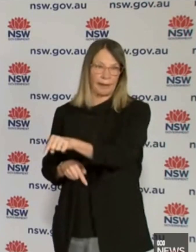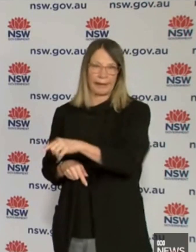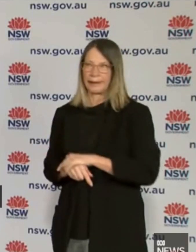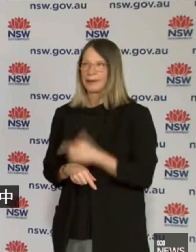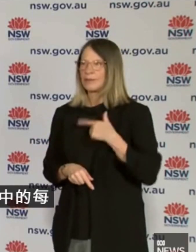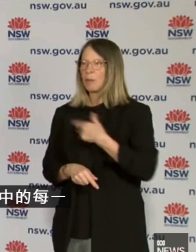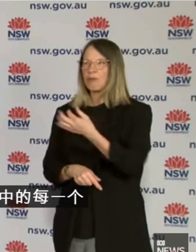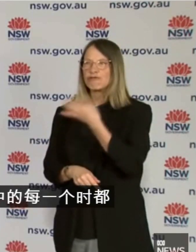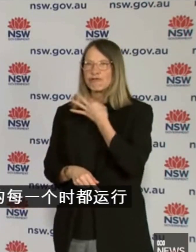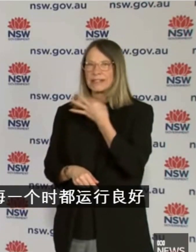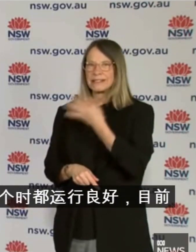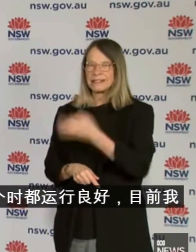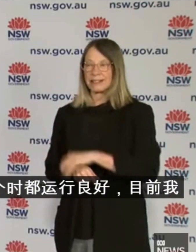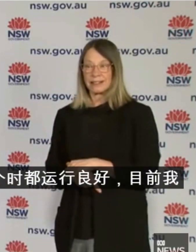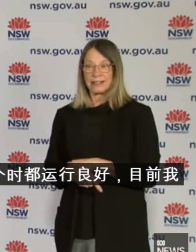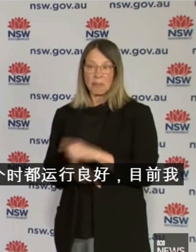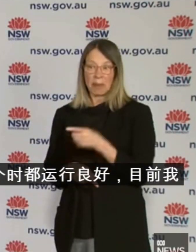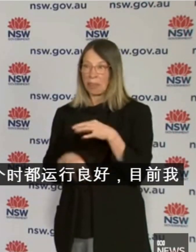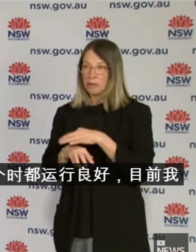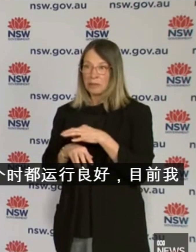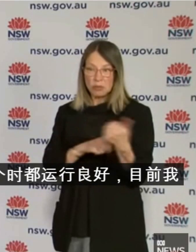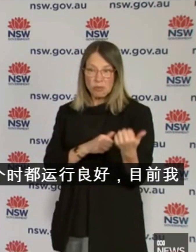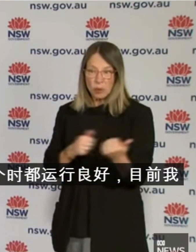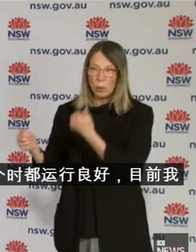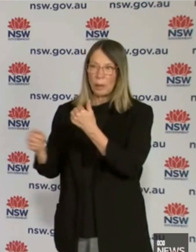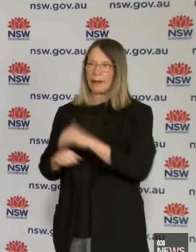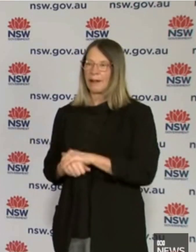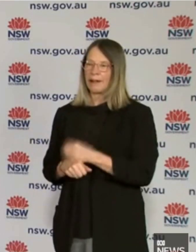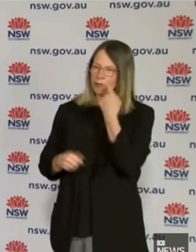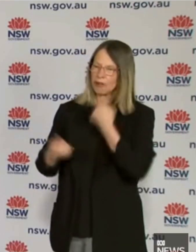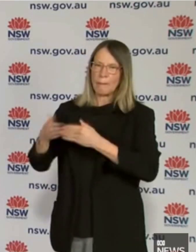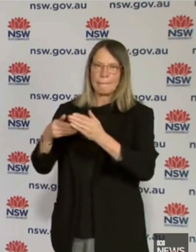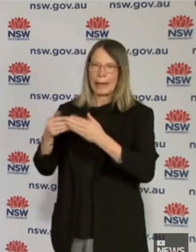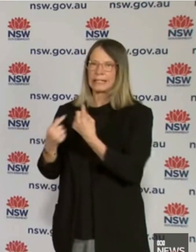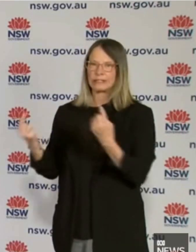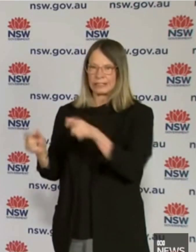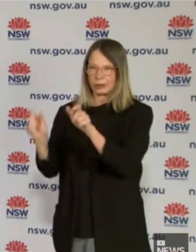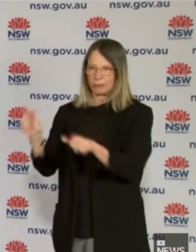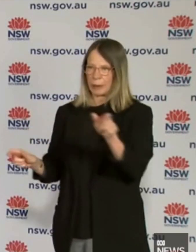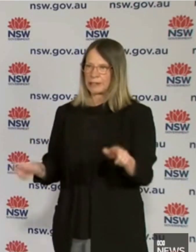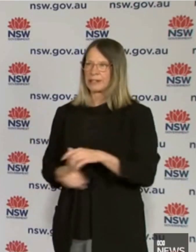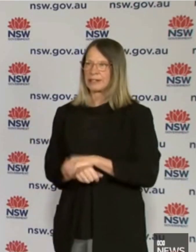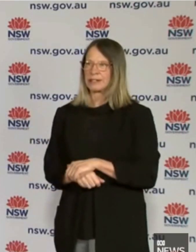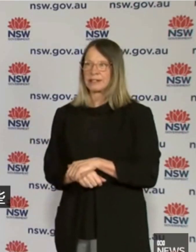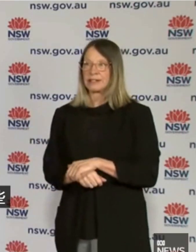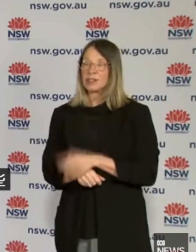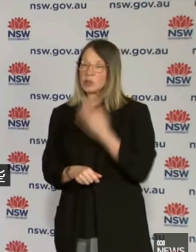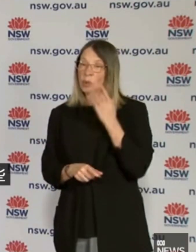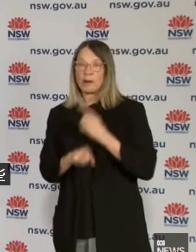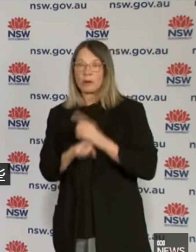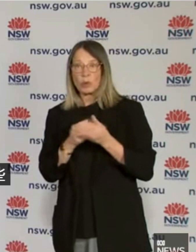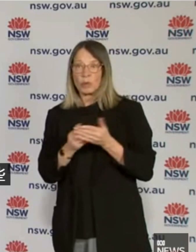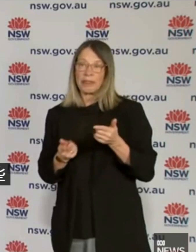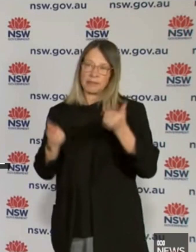And the system is working as well as it can do at the present time to deal with each of these cases. What I was assured this morning was that none of those